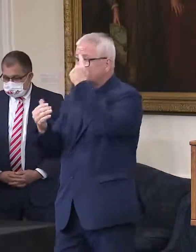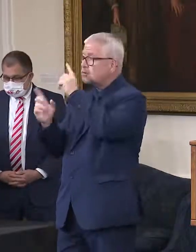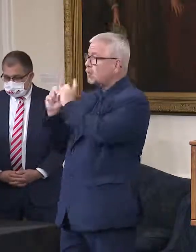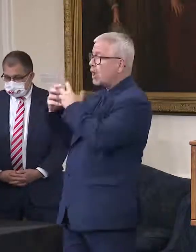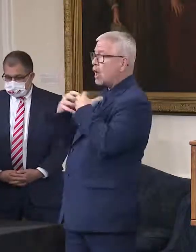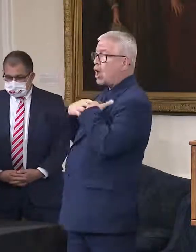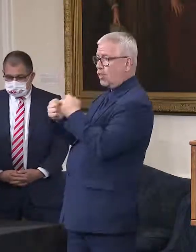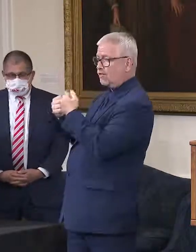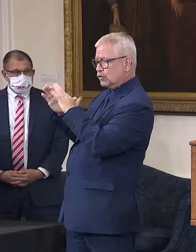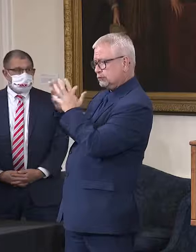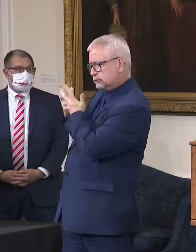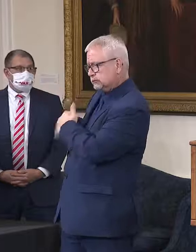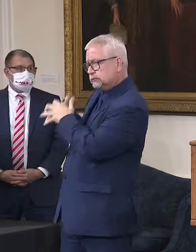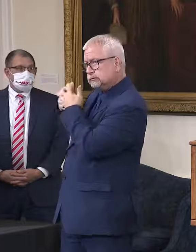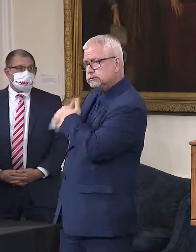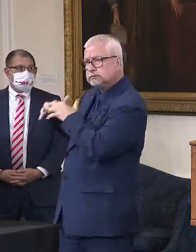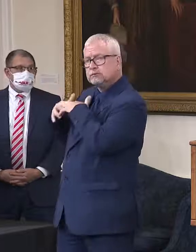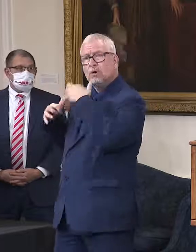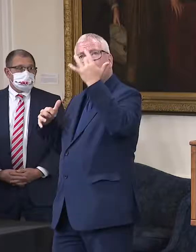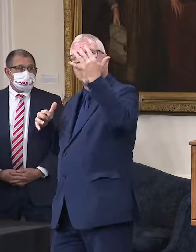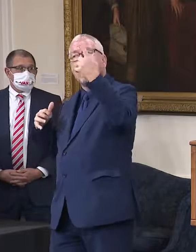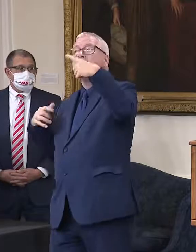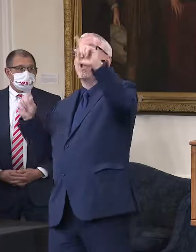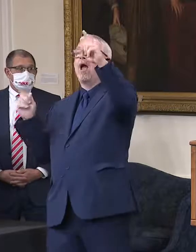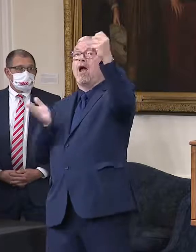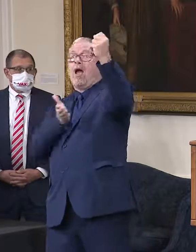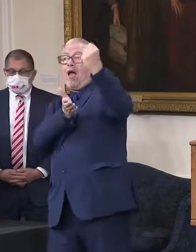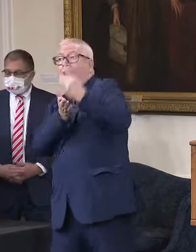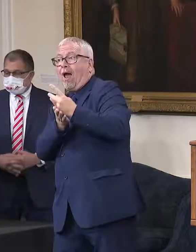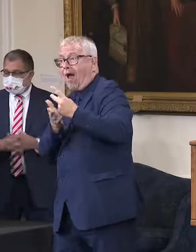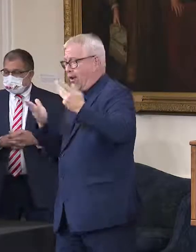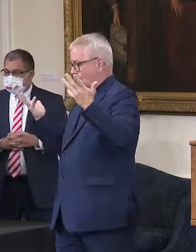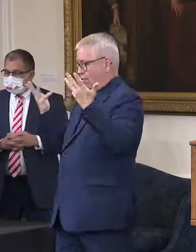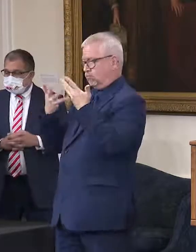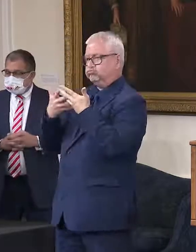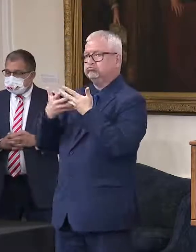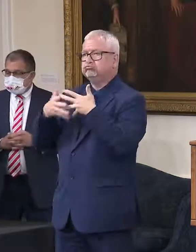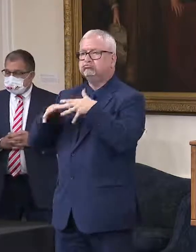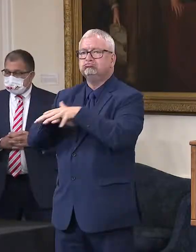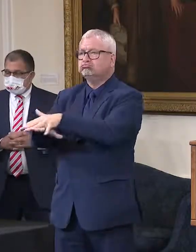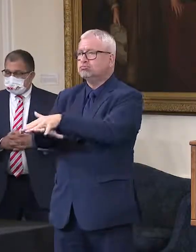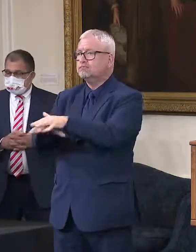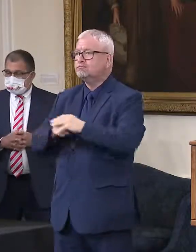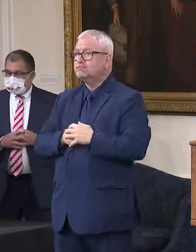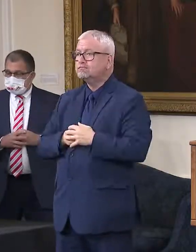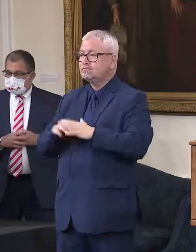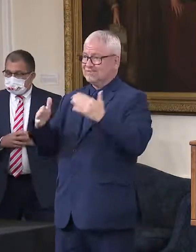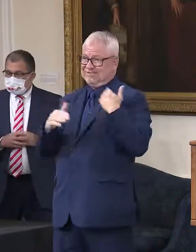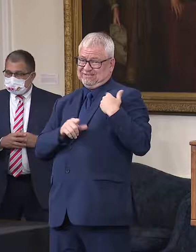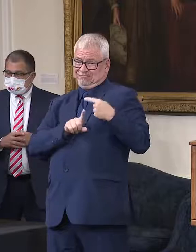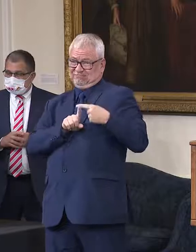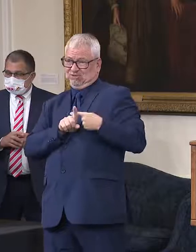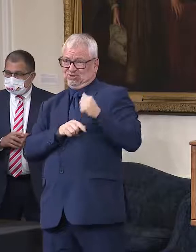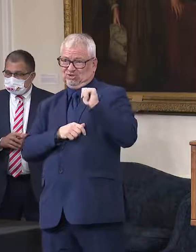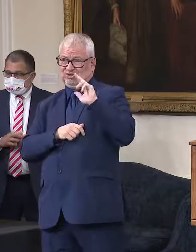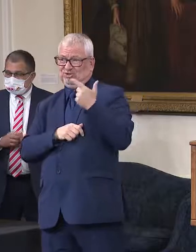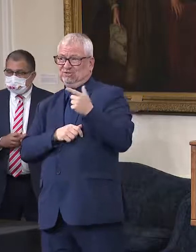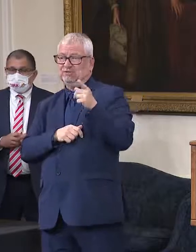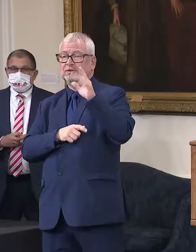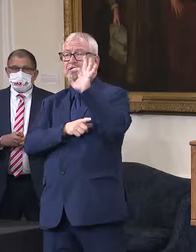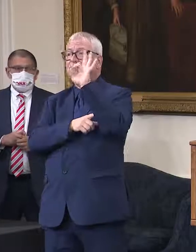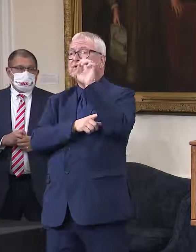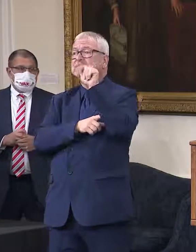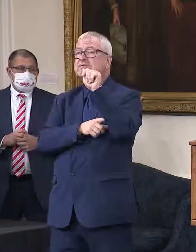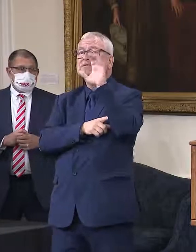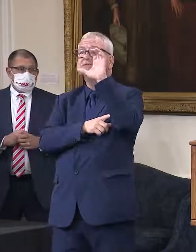months. When we received FDA and CDC authorization in August, we immediately began administering boosters